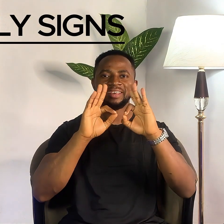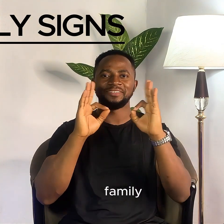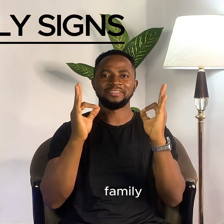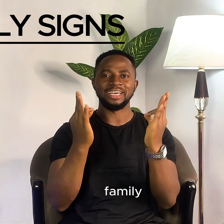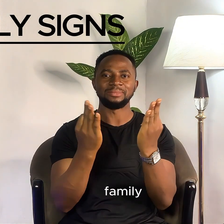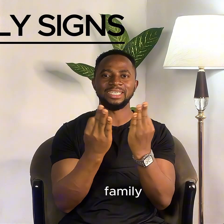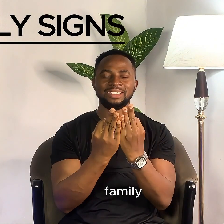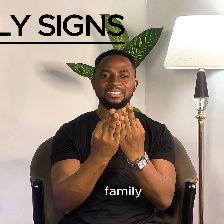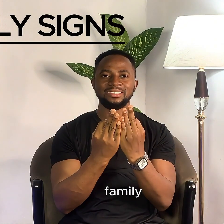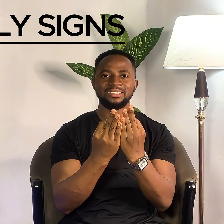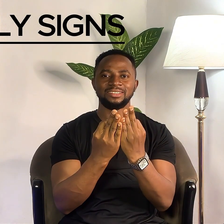Family